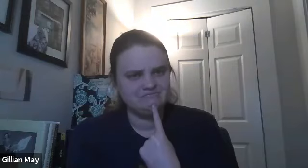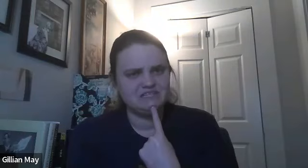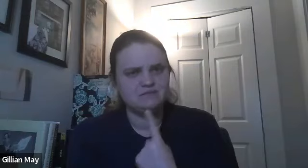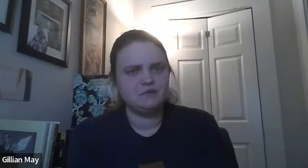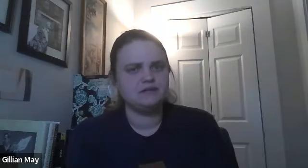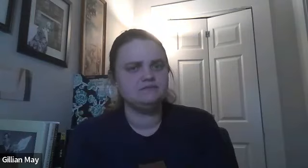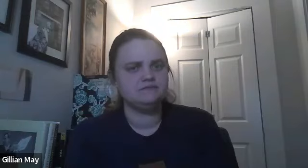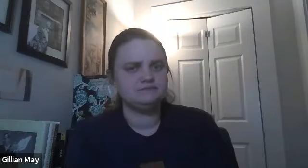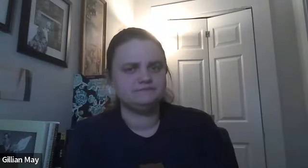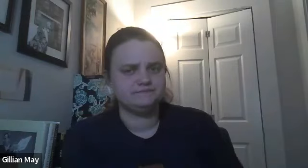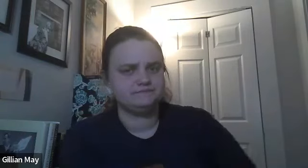Disappointed.